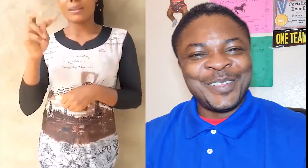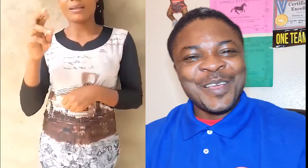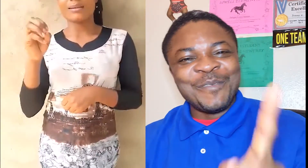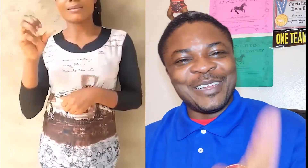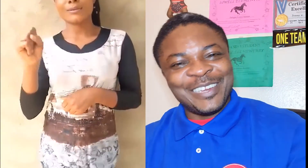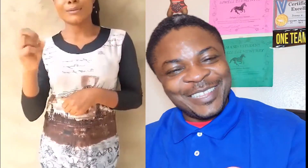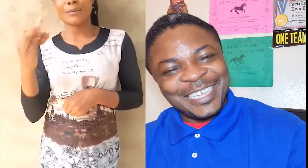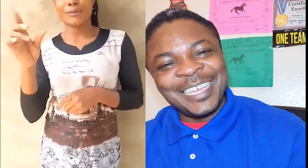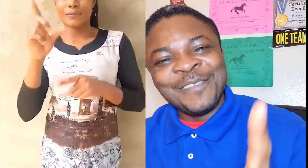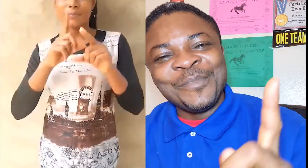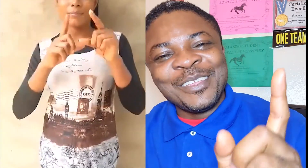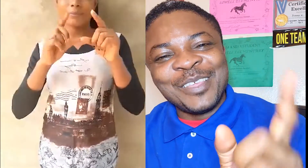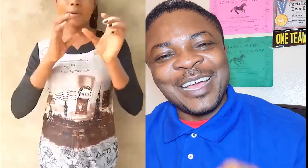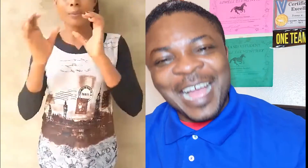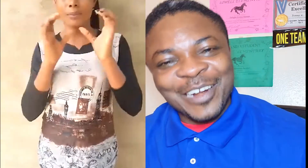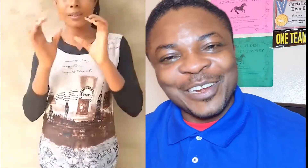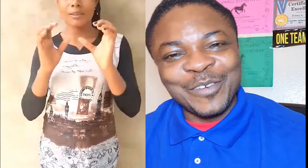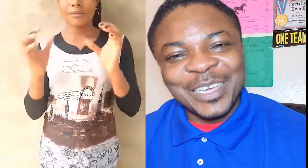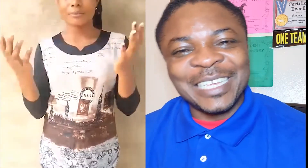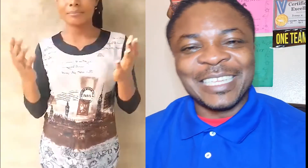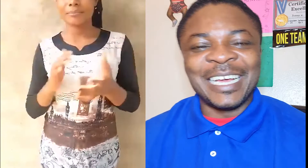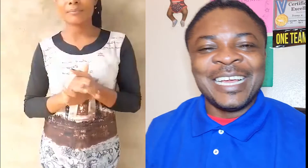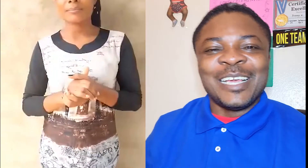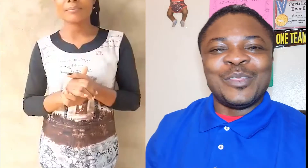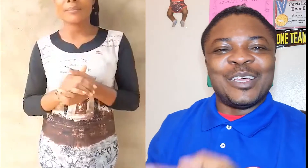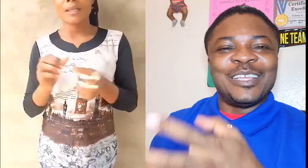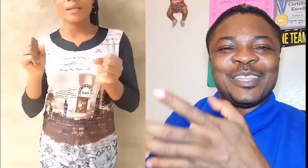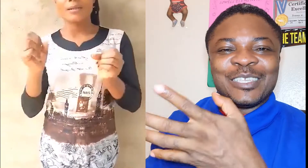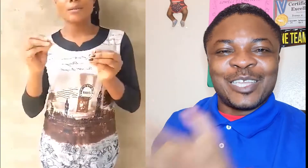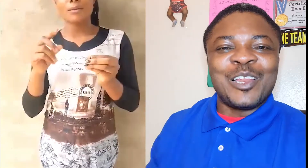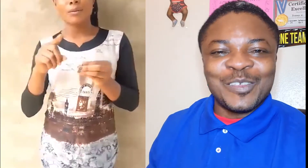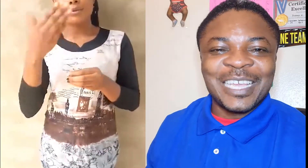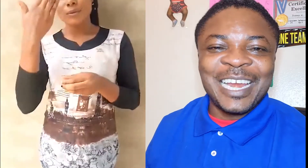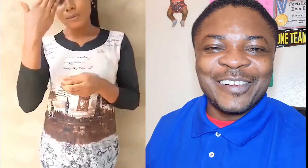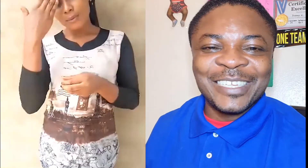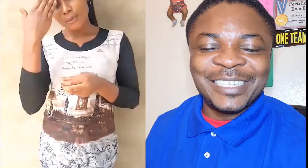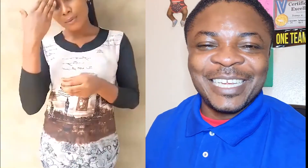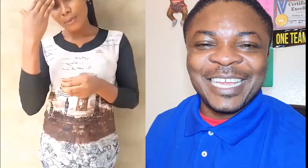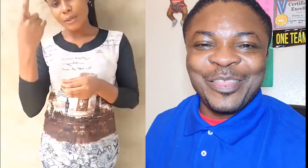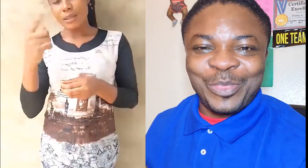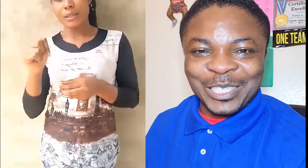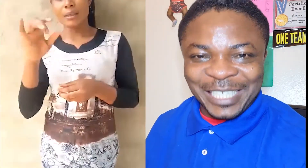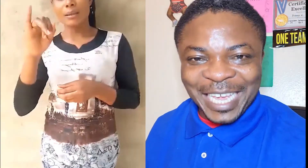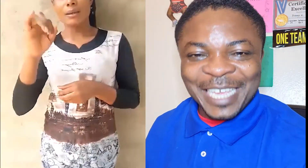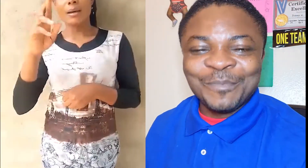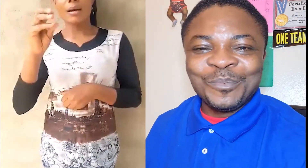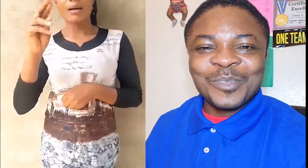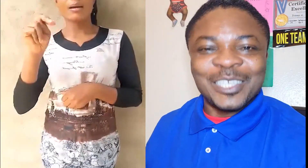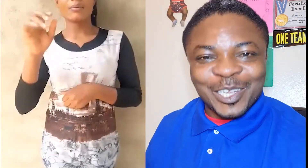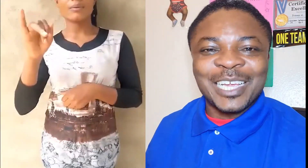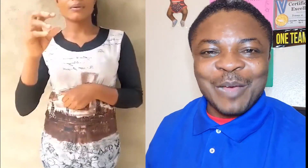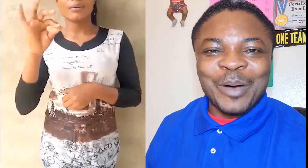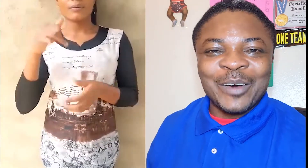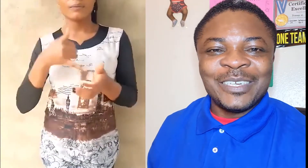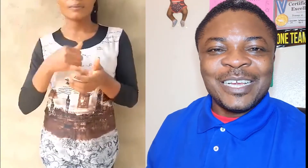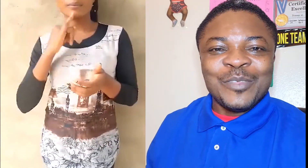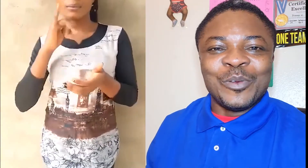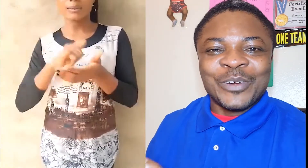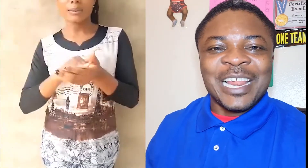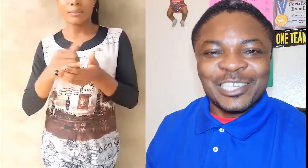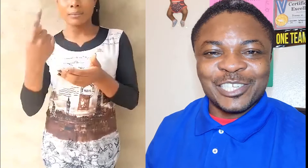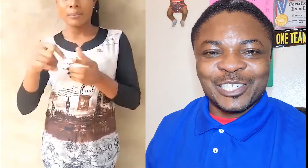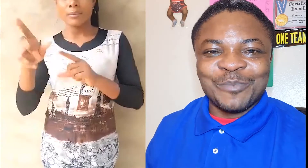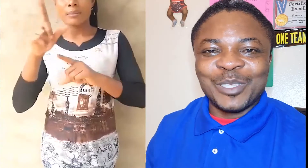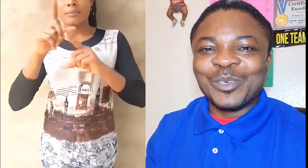So, but the irony of it is that the study of sign language today is talking about